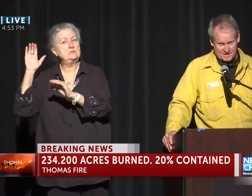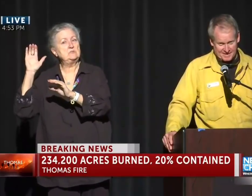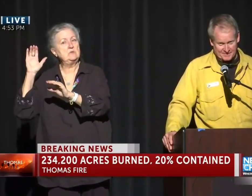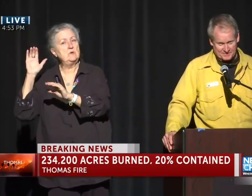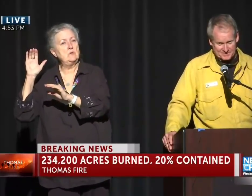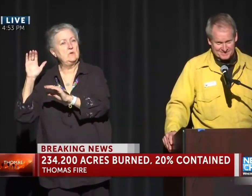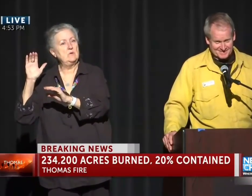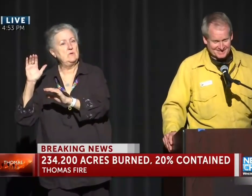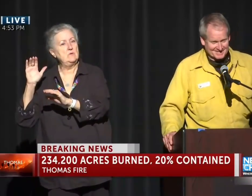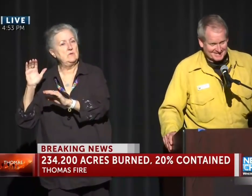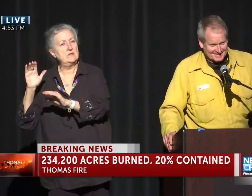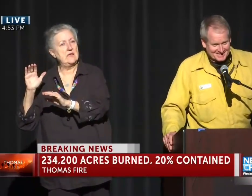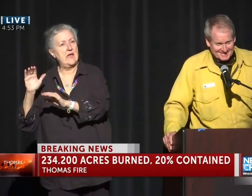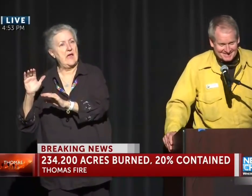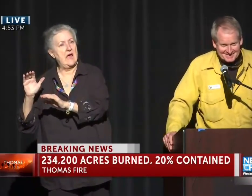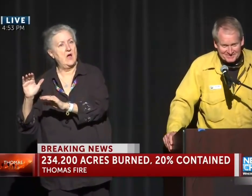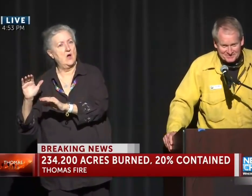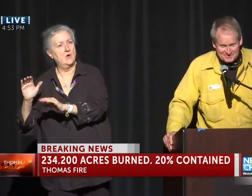down. Yes, ma'am.